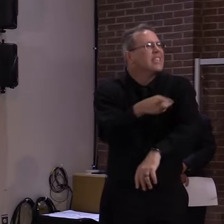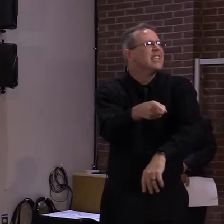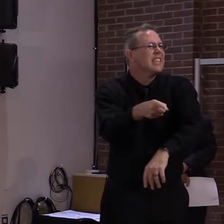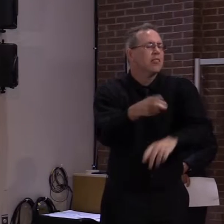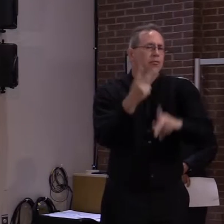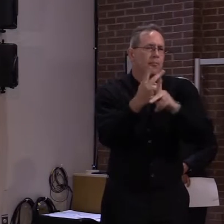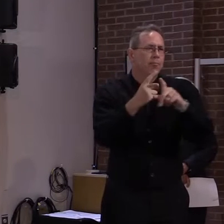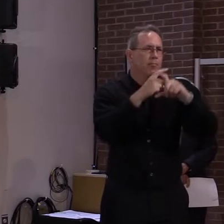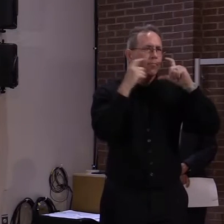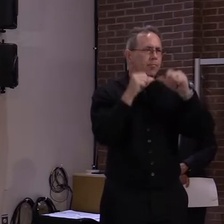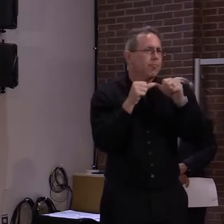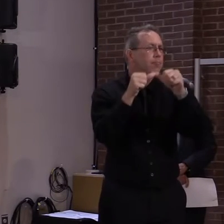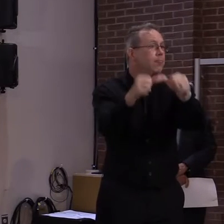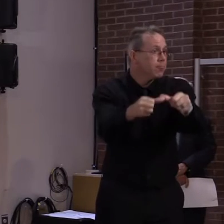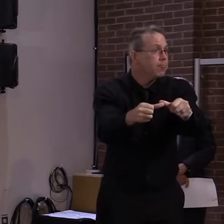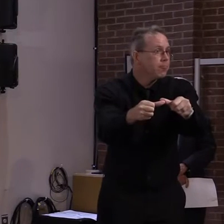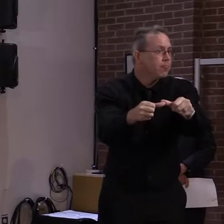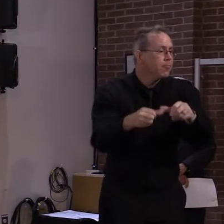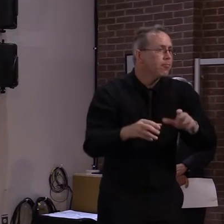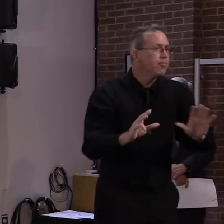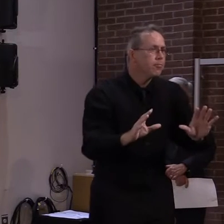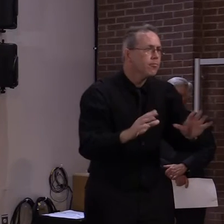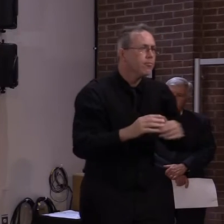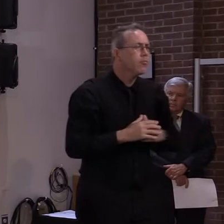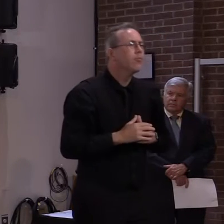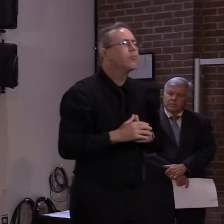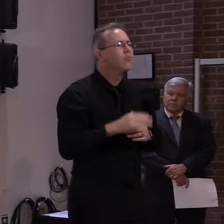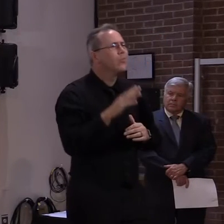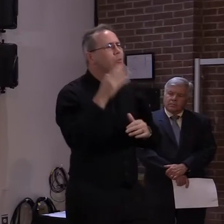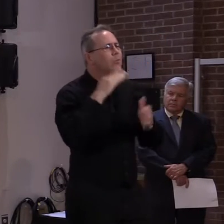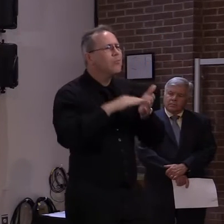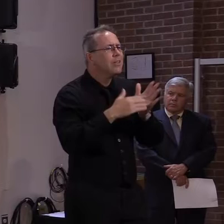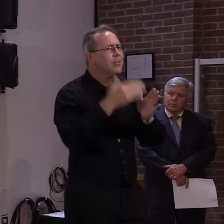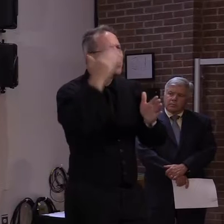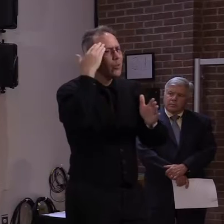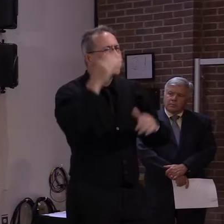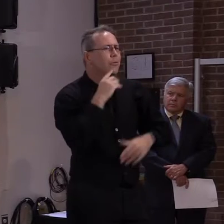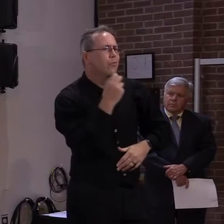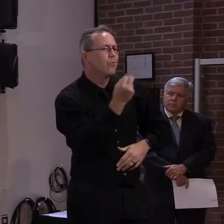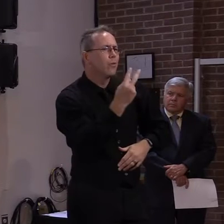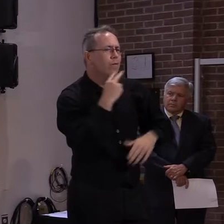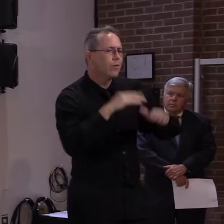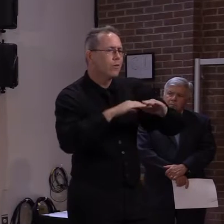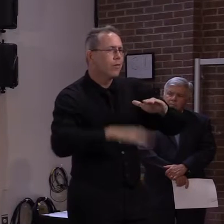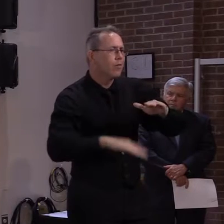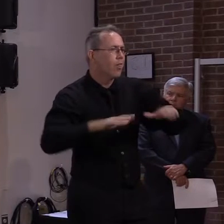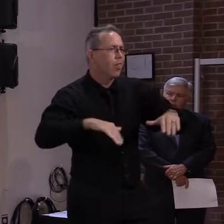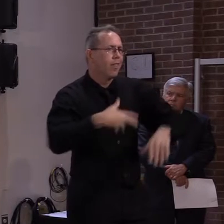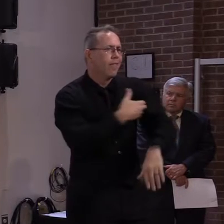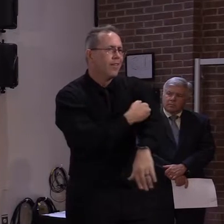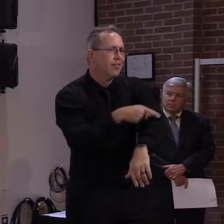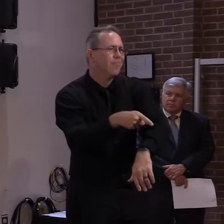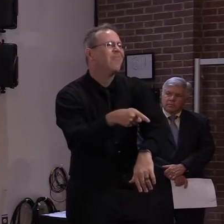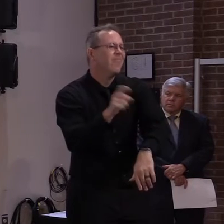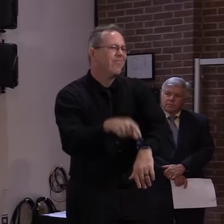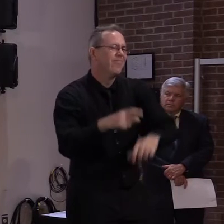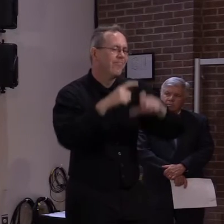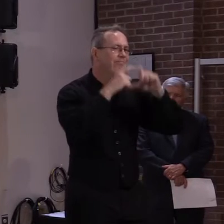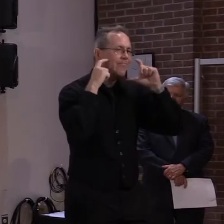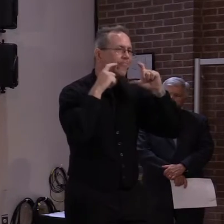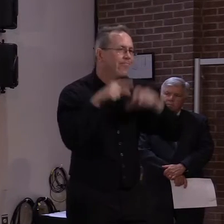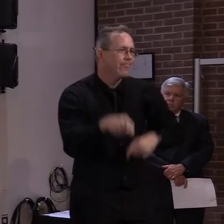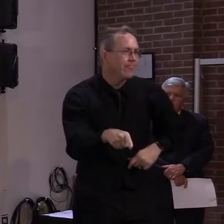vaccine. That means kids under 12. Now, just like we did for Vermonters,